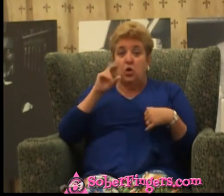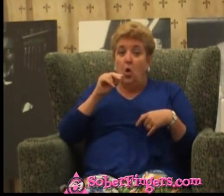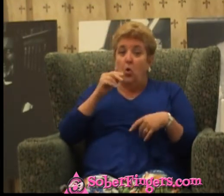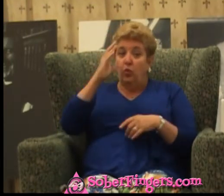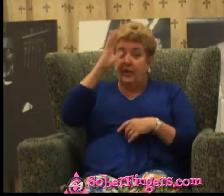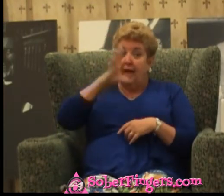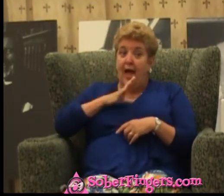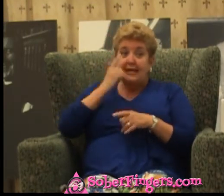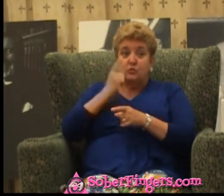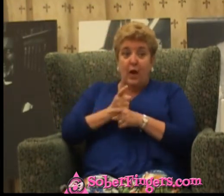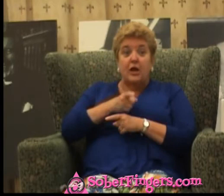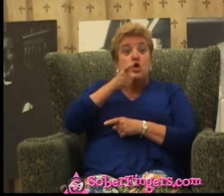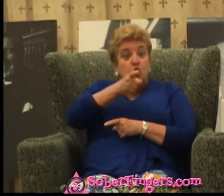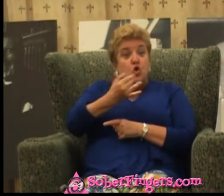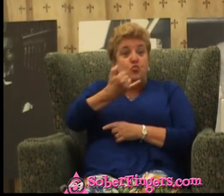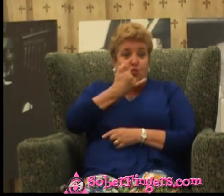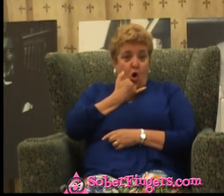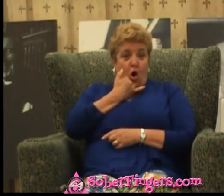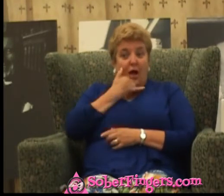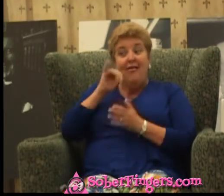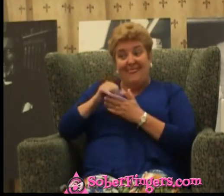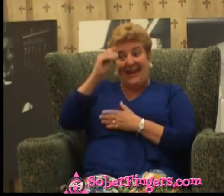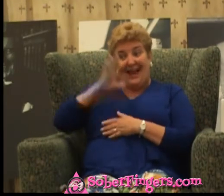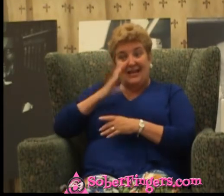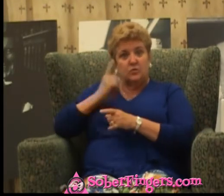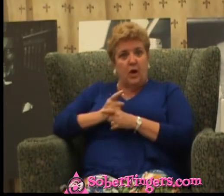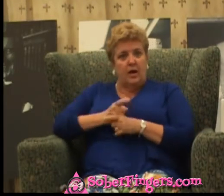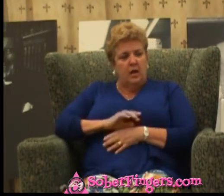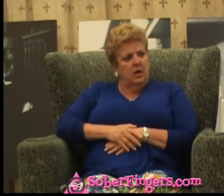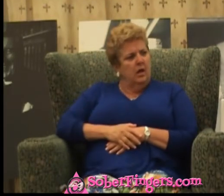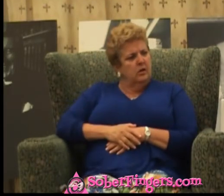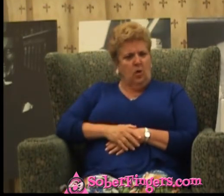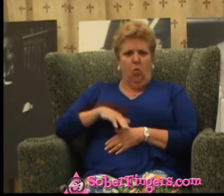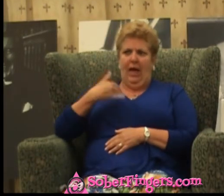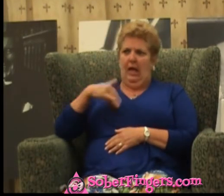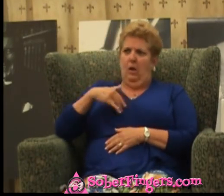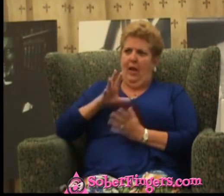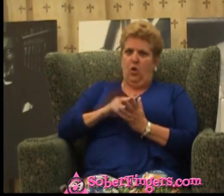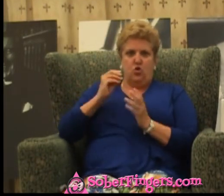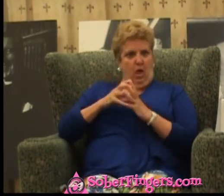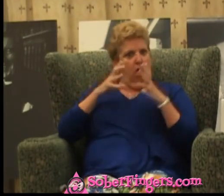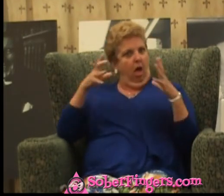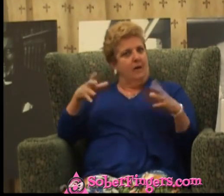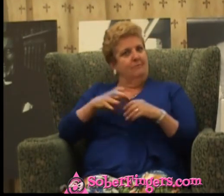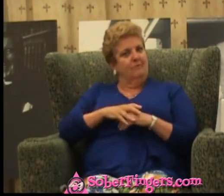wrong. That was exactly right." And so I learned a lot about what I had heard.